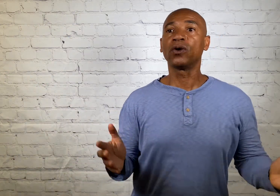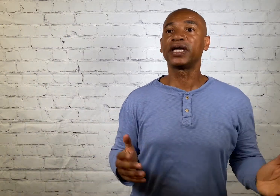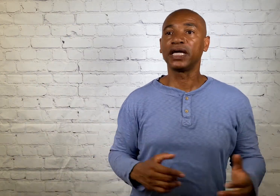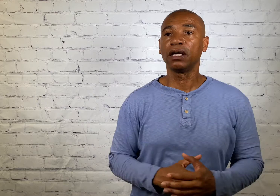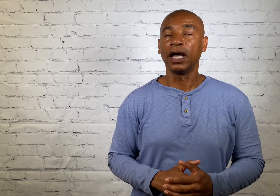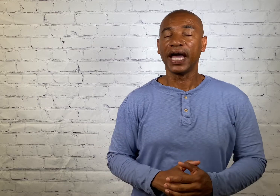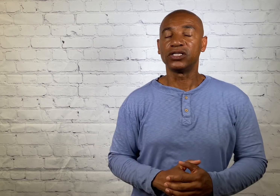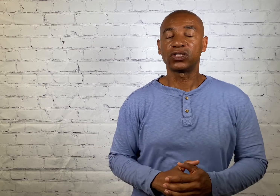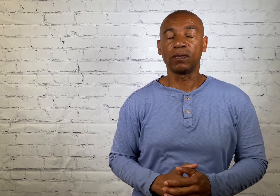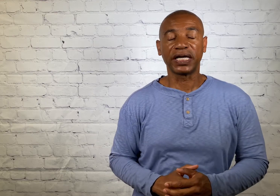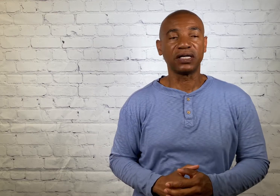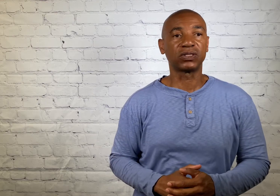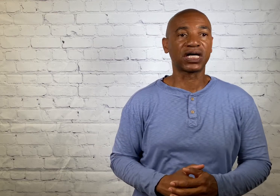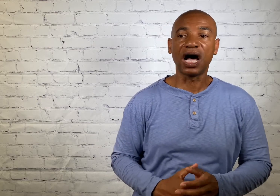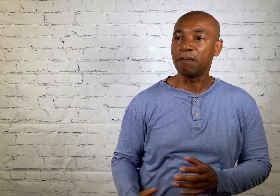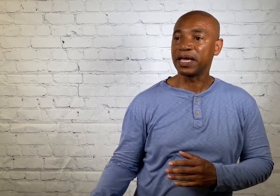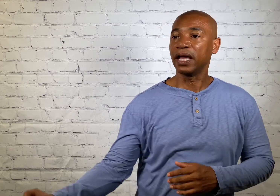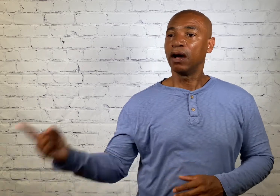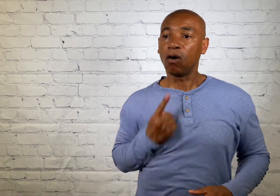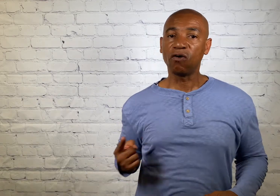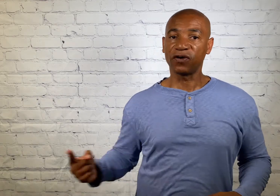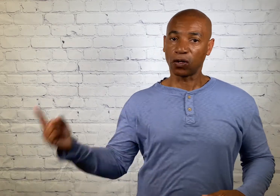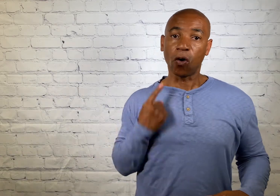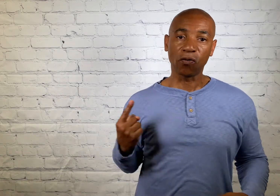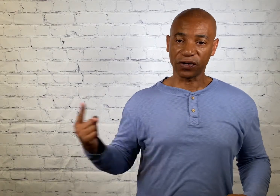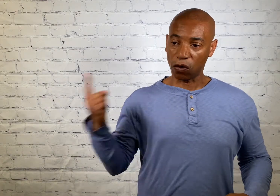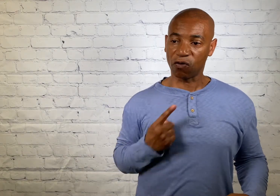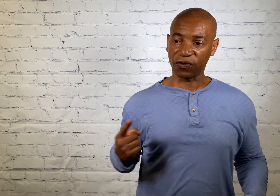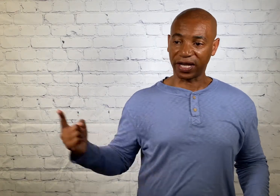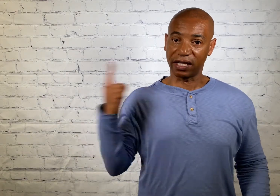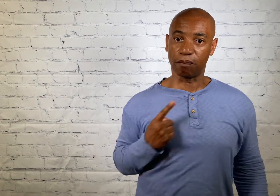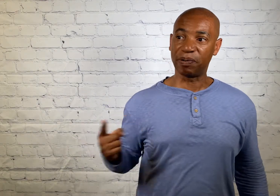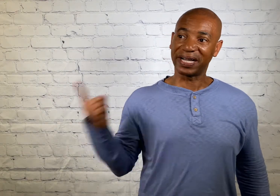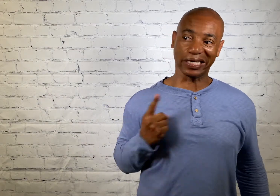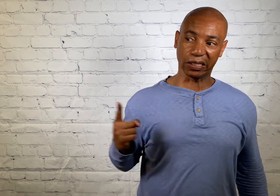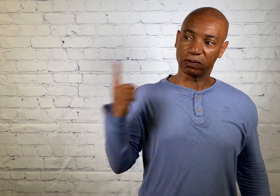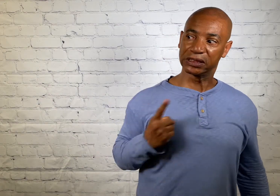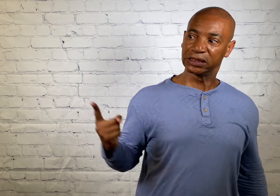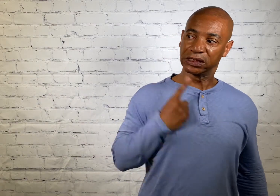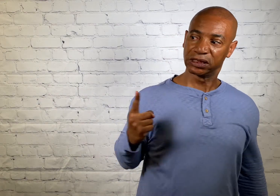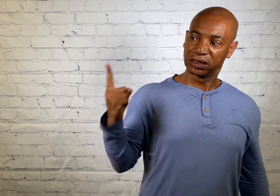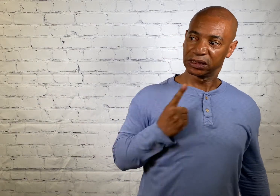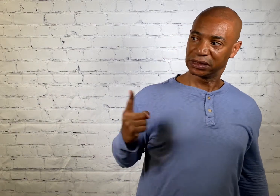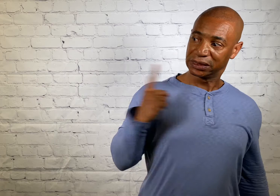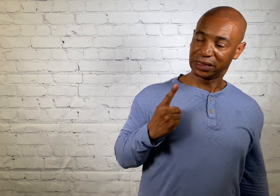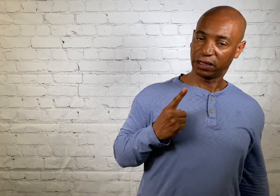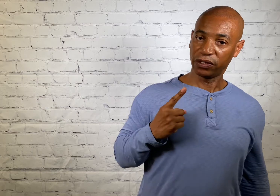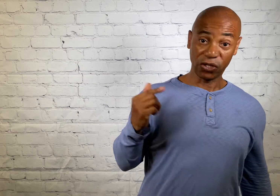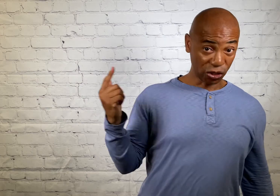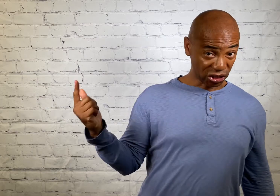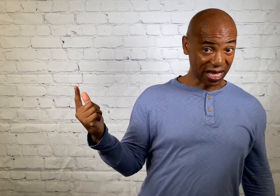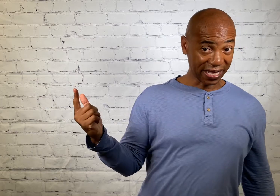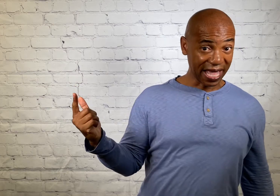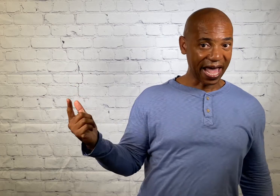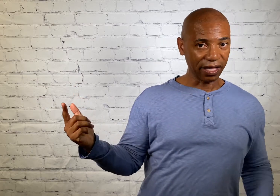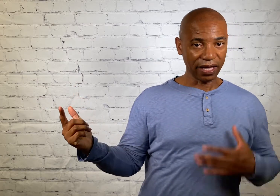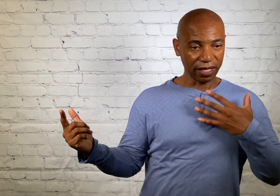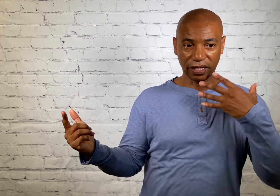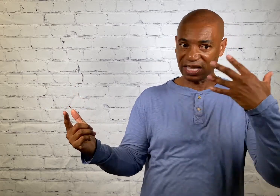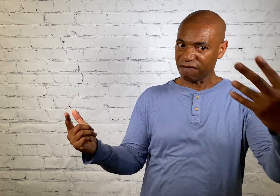working and someone keeps coming over and over and over again. They're bugging you. you can sign that, and the deaf